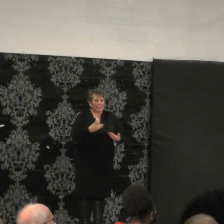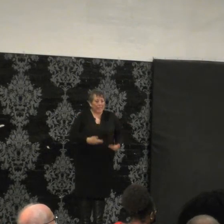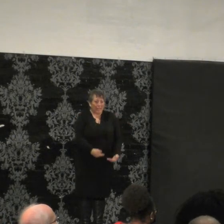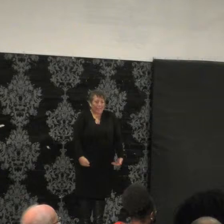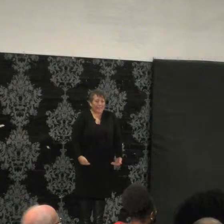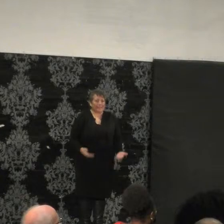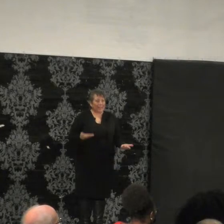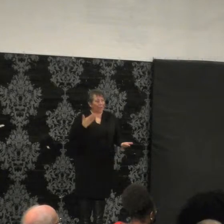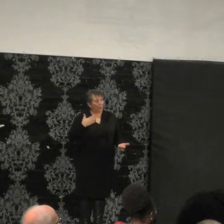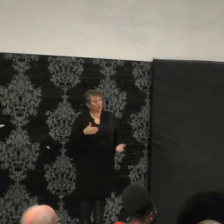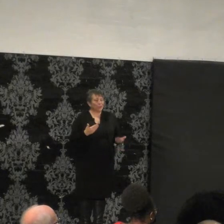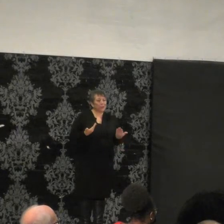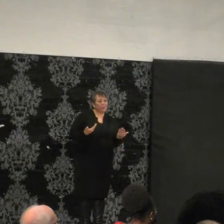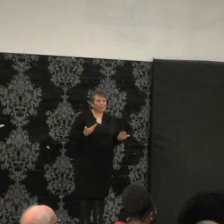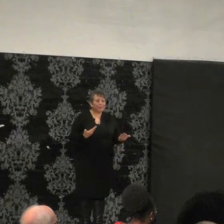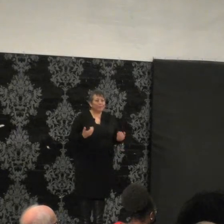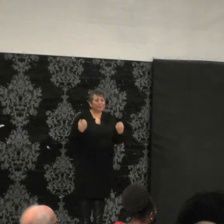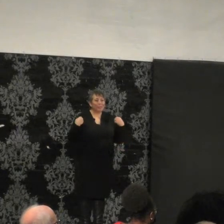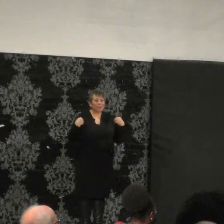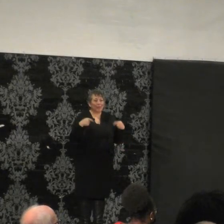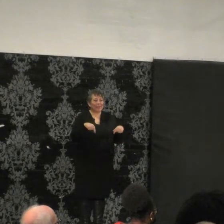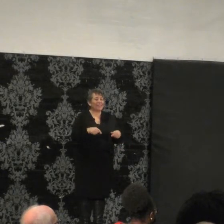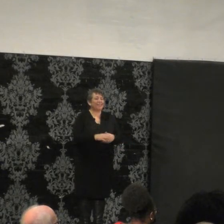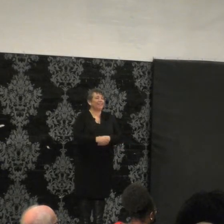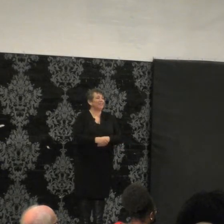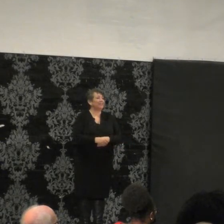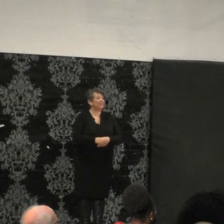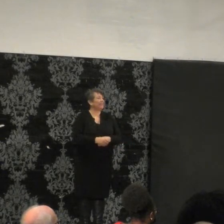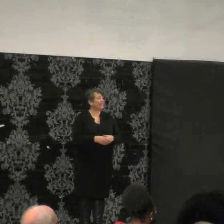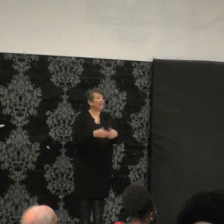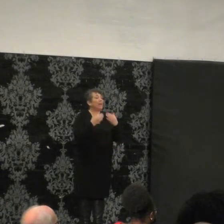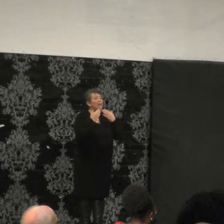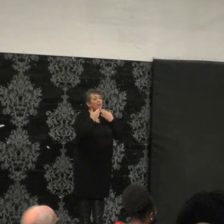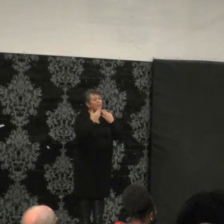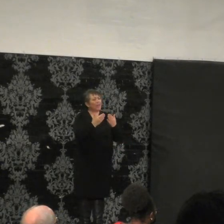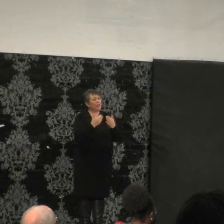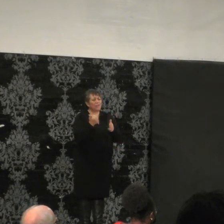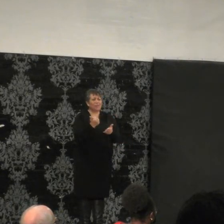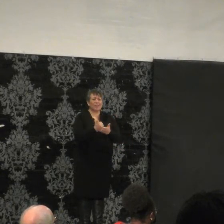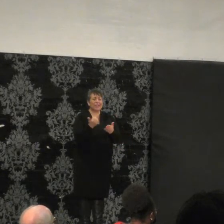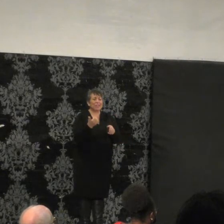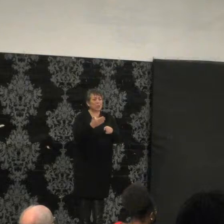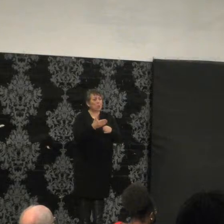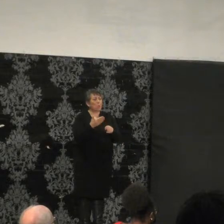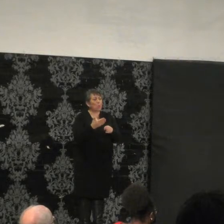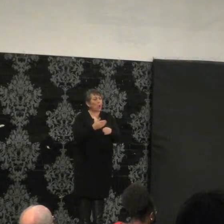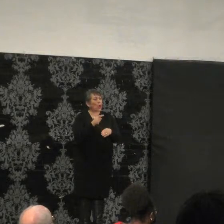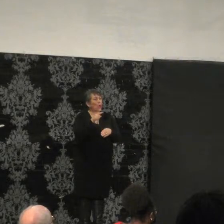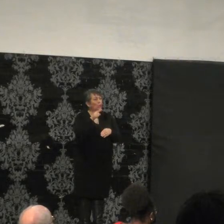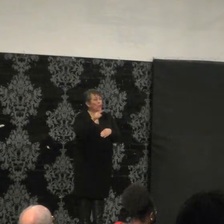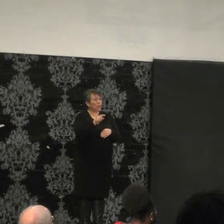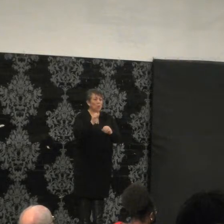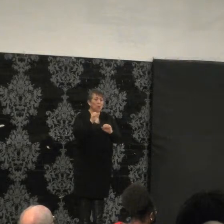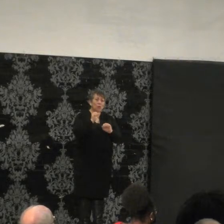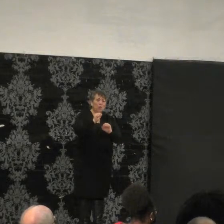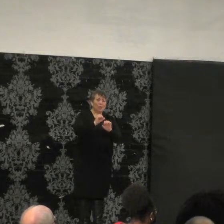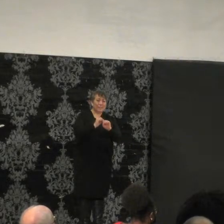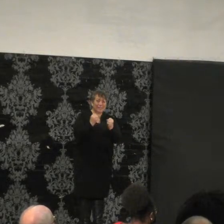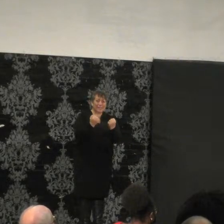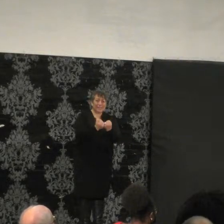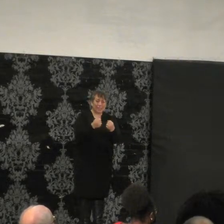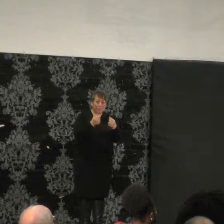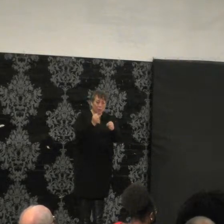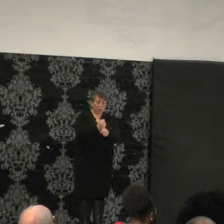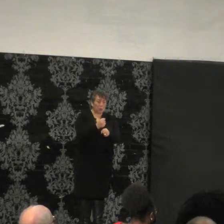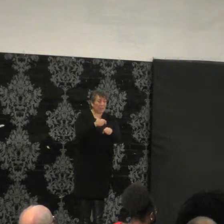Thank you, Kirk, not only for hosting us today, but for the great work you and your team are doing here.